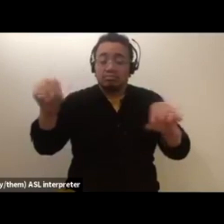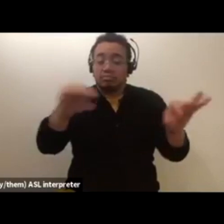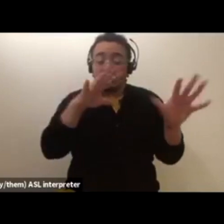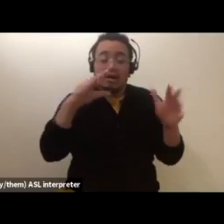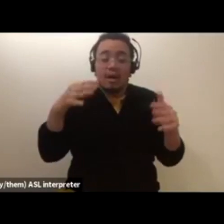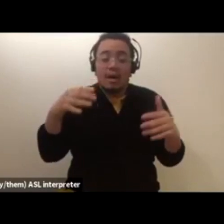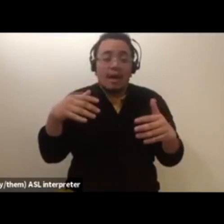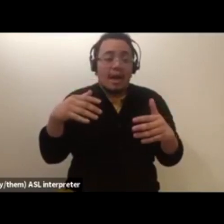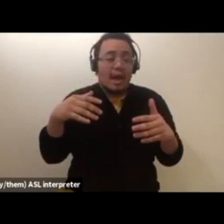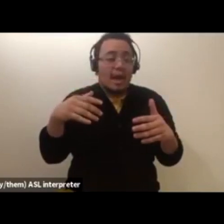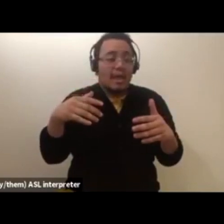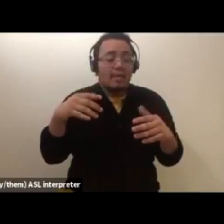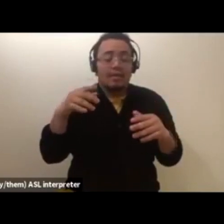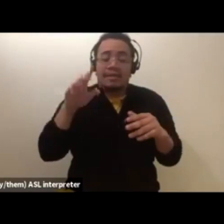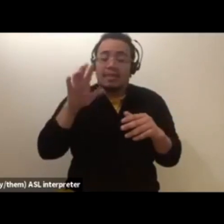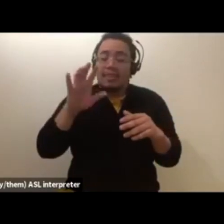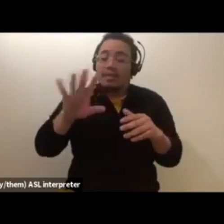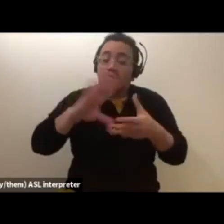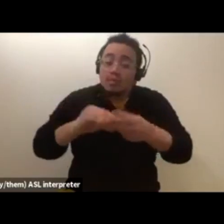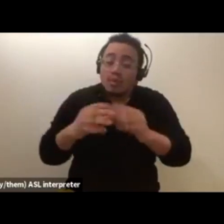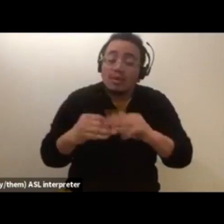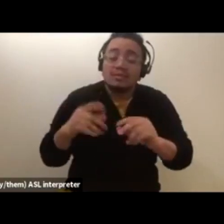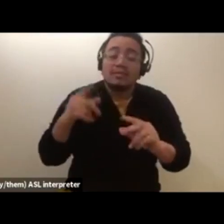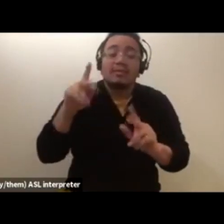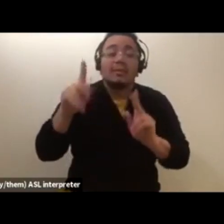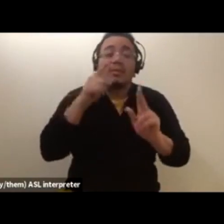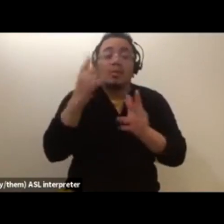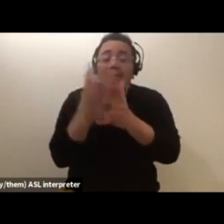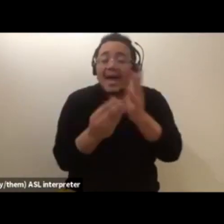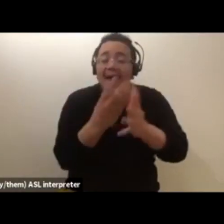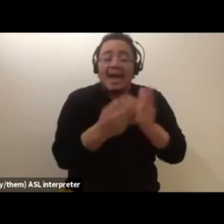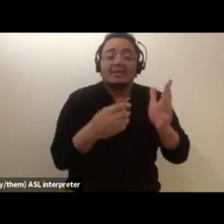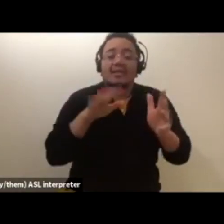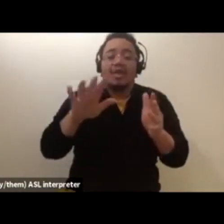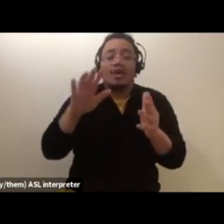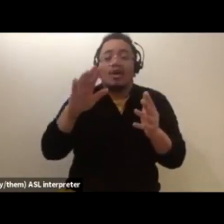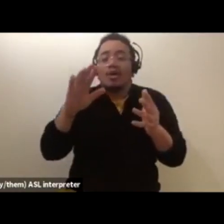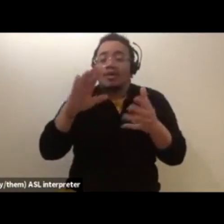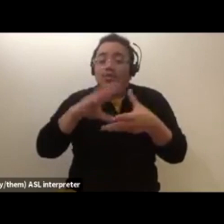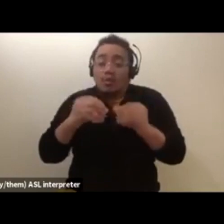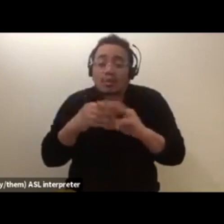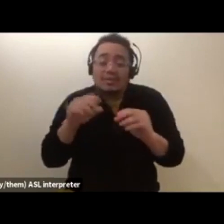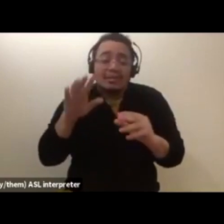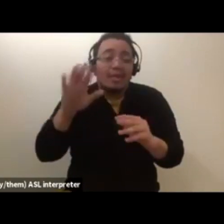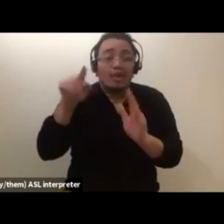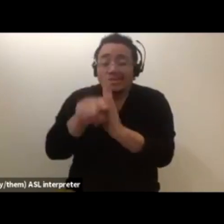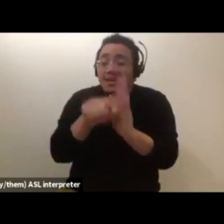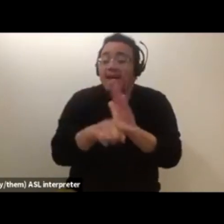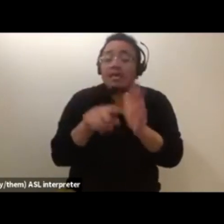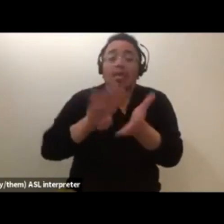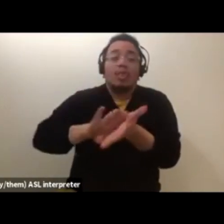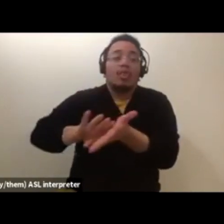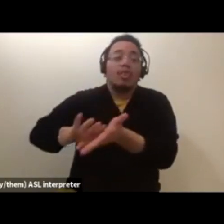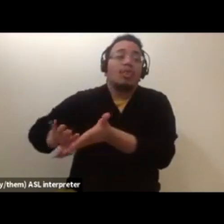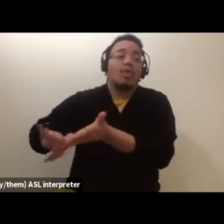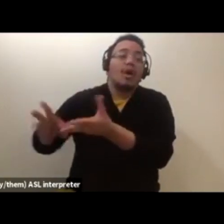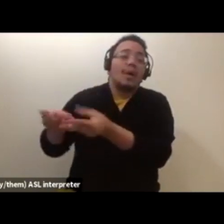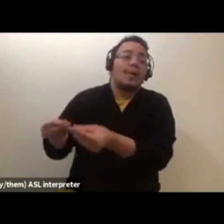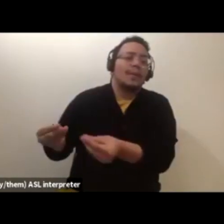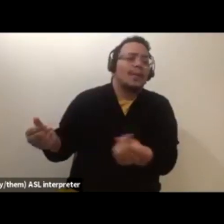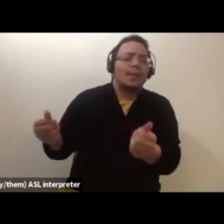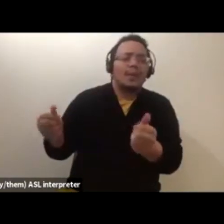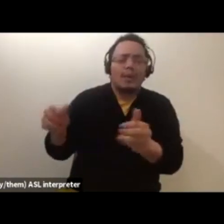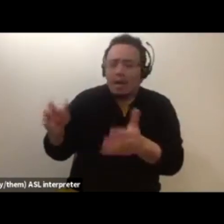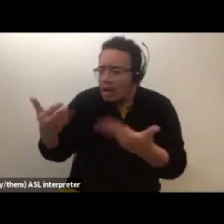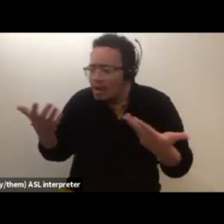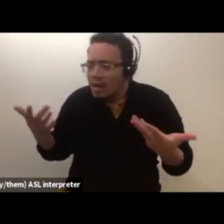think 2019, I would say, is my first time from my experience, like I say, okay, they had arrested a little bit more people as far as our